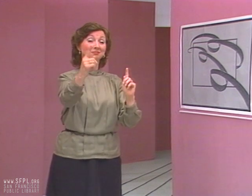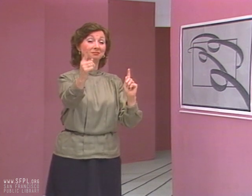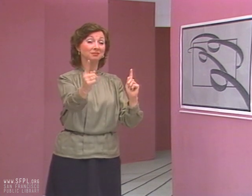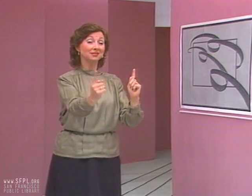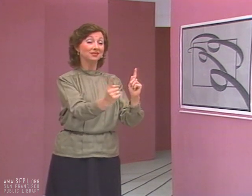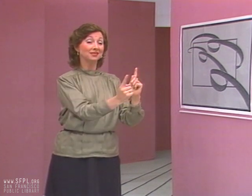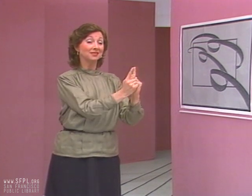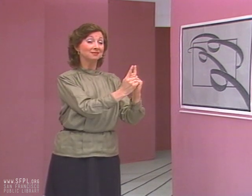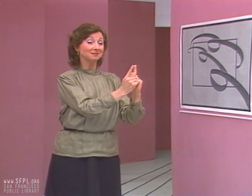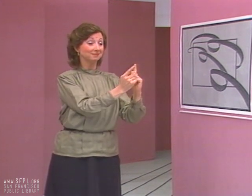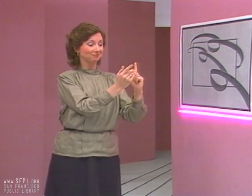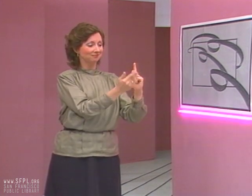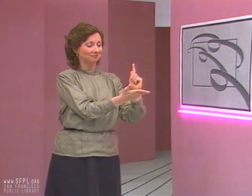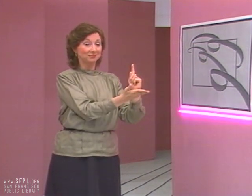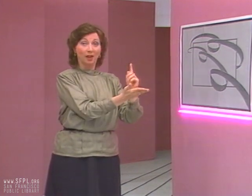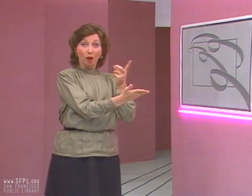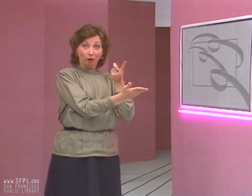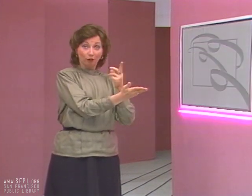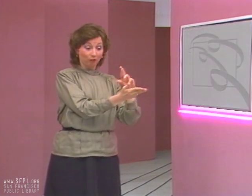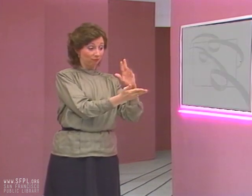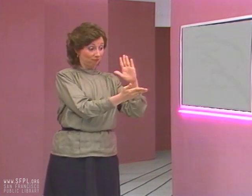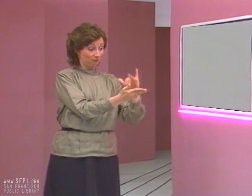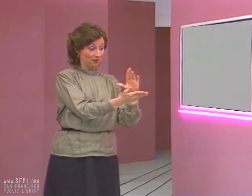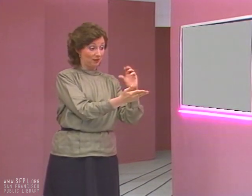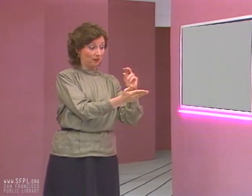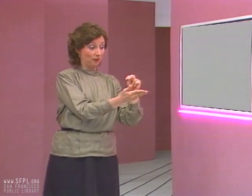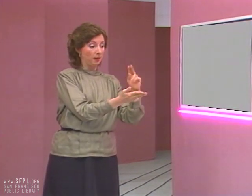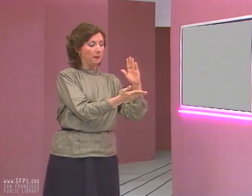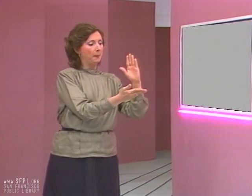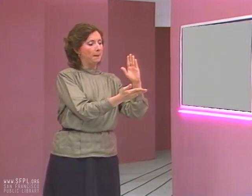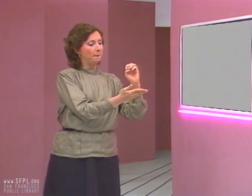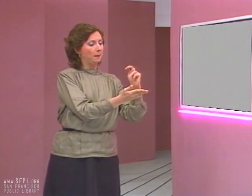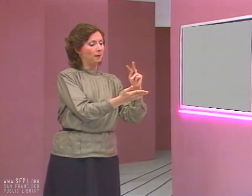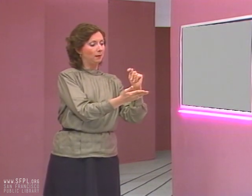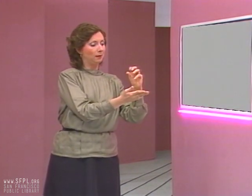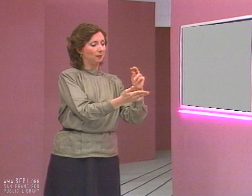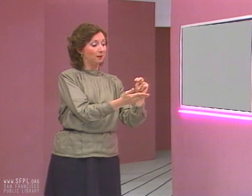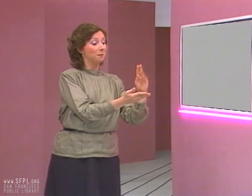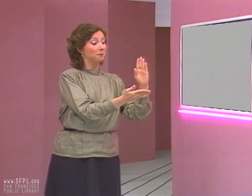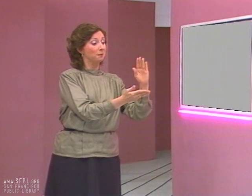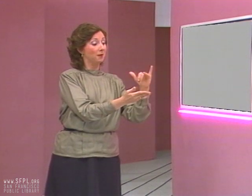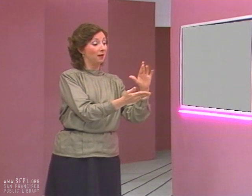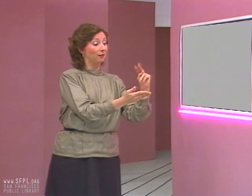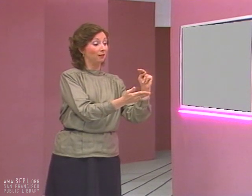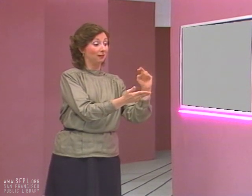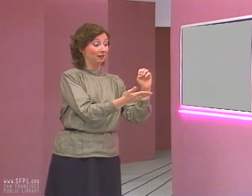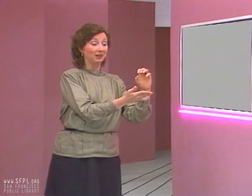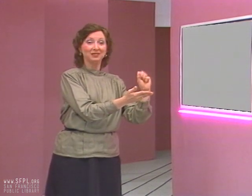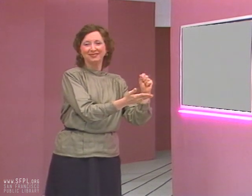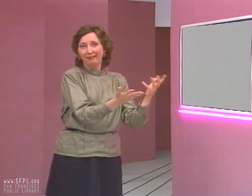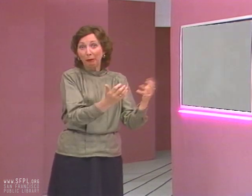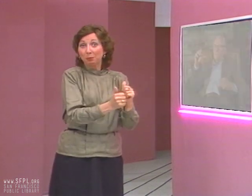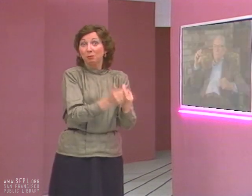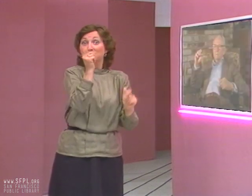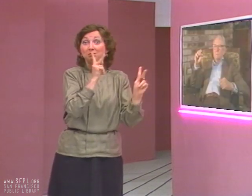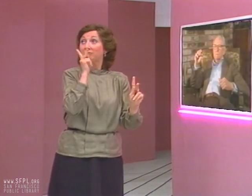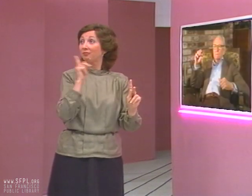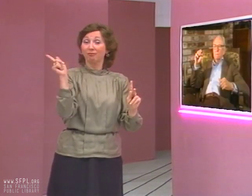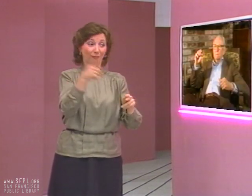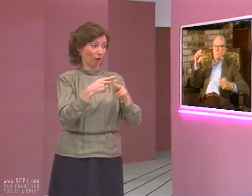who certainly qualifies as a significant figure in the deaf community is Dr. Byron Benton Burns, or as